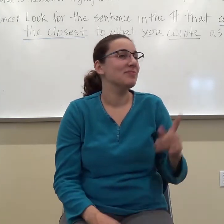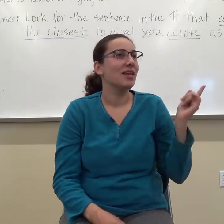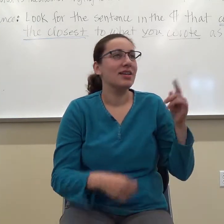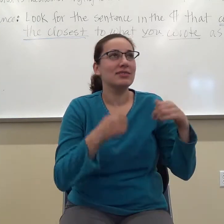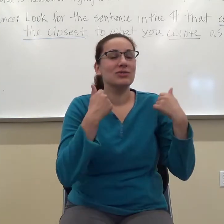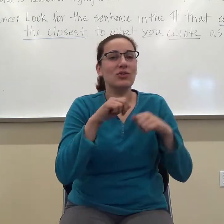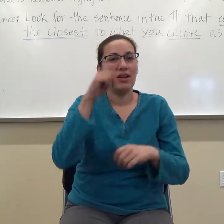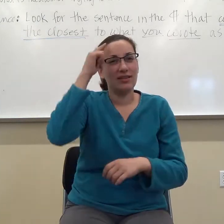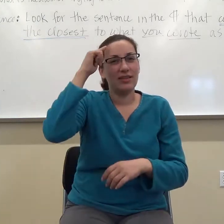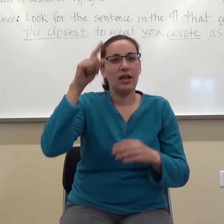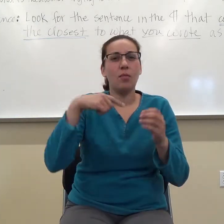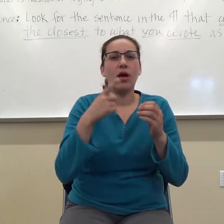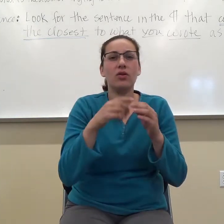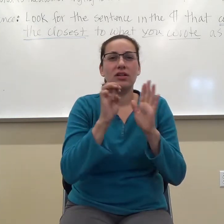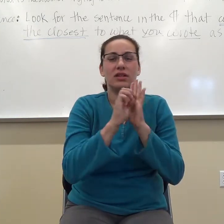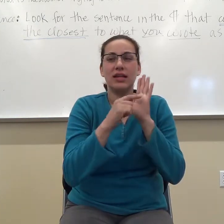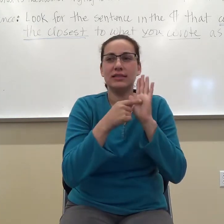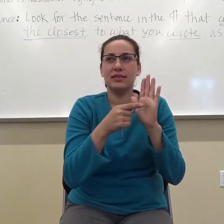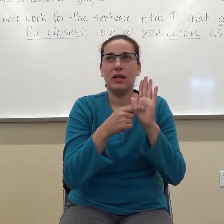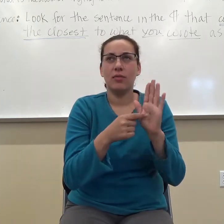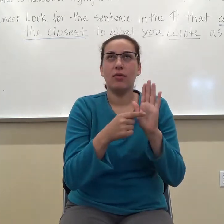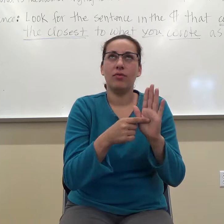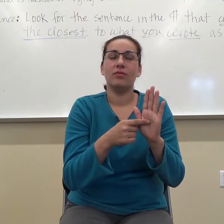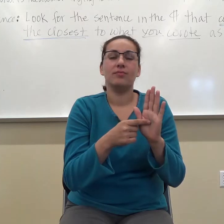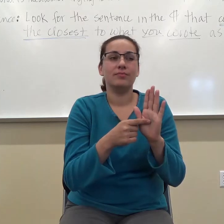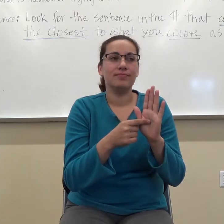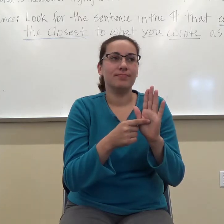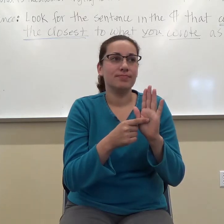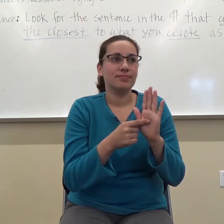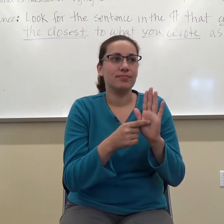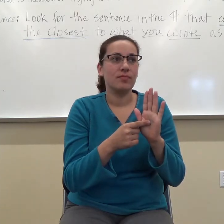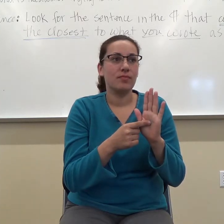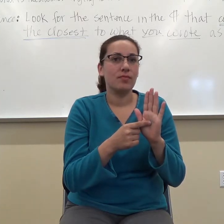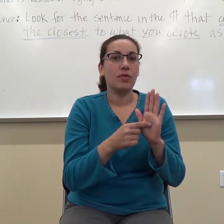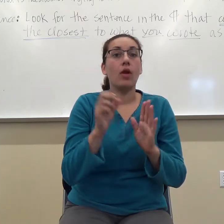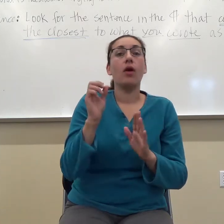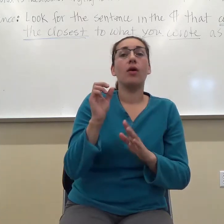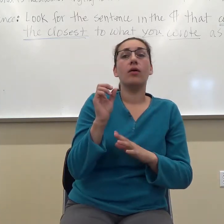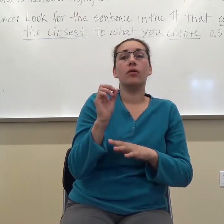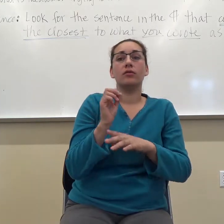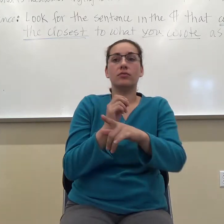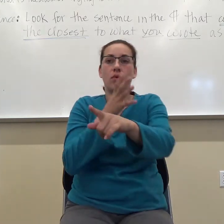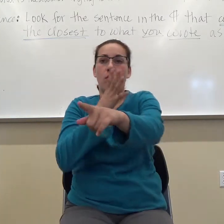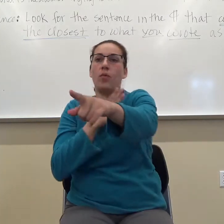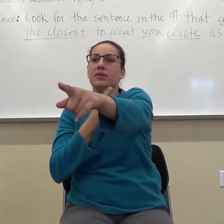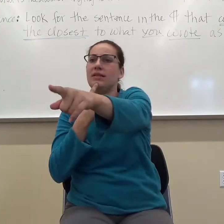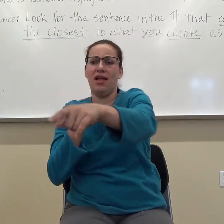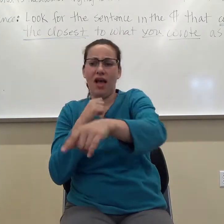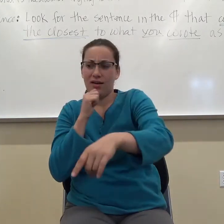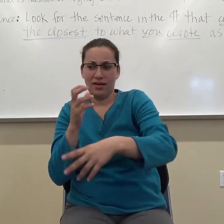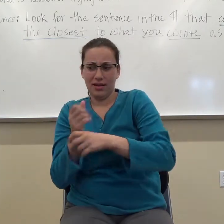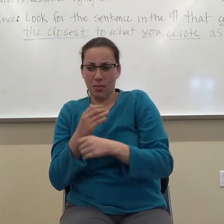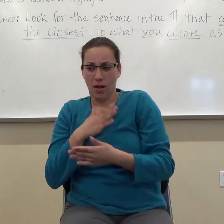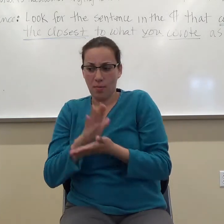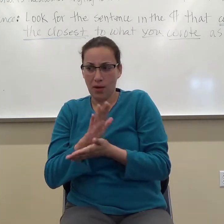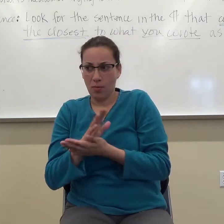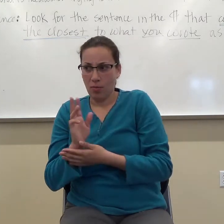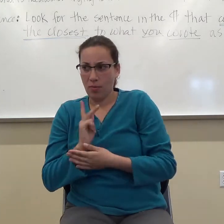the top of my head. Oh, I know one that people did, yeah. You need your papers.